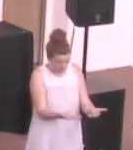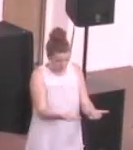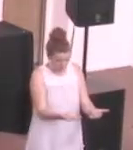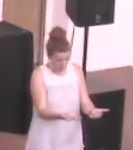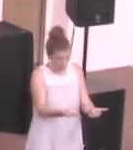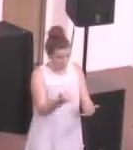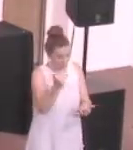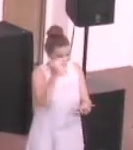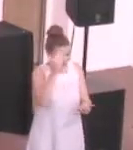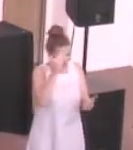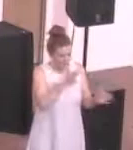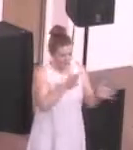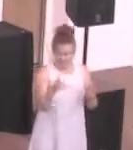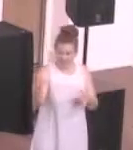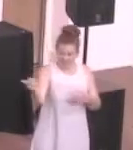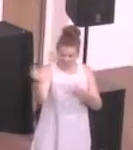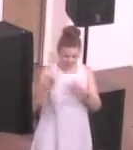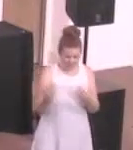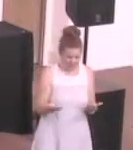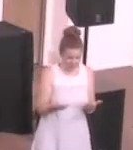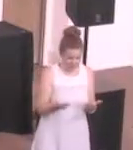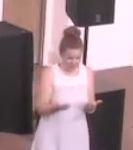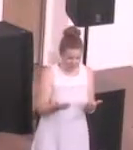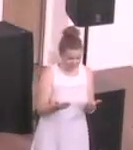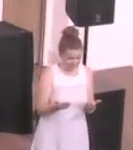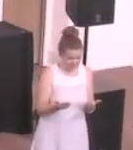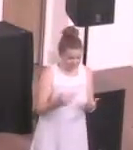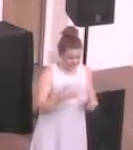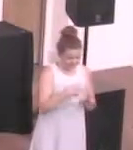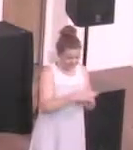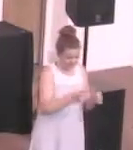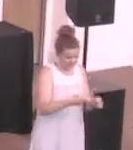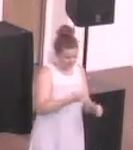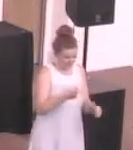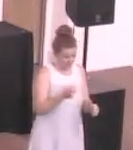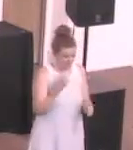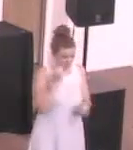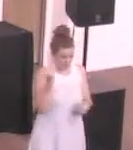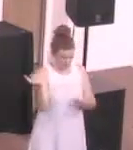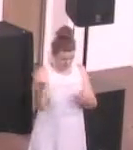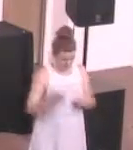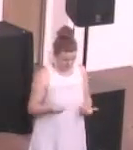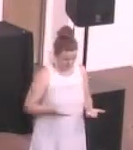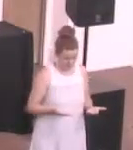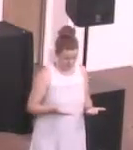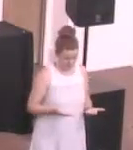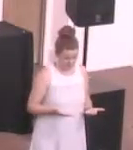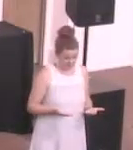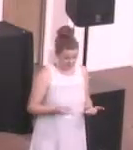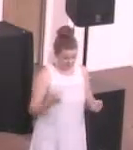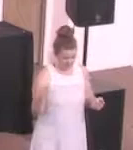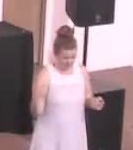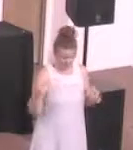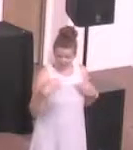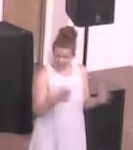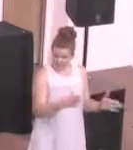marked out a plan for me to come here. He sent me to New Jersey to get here. That's confusing. He had a